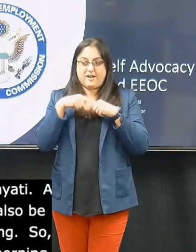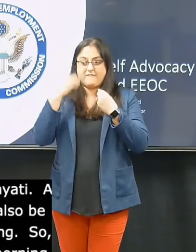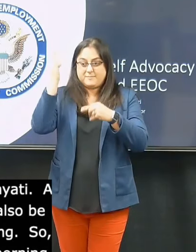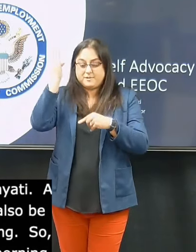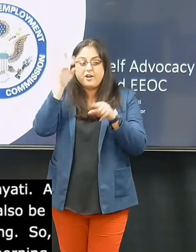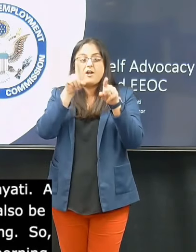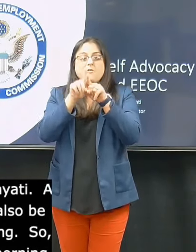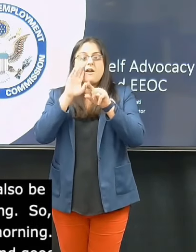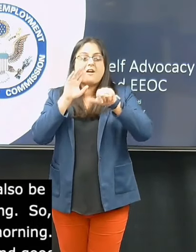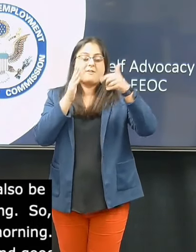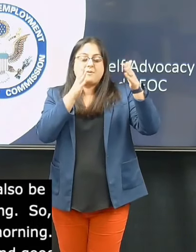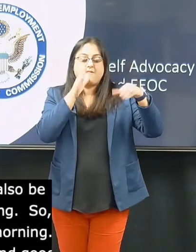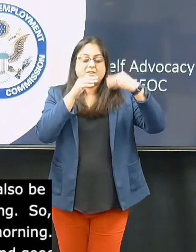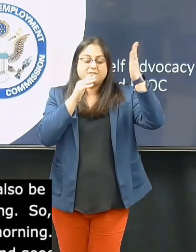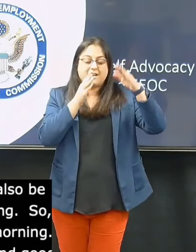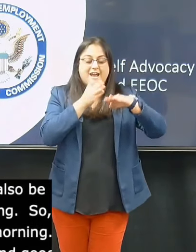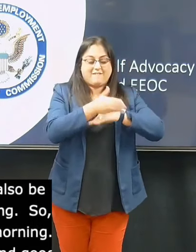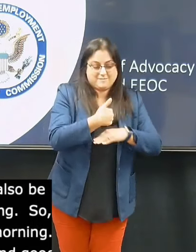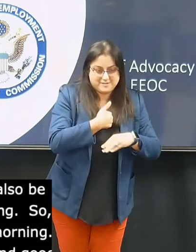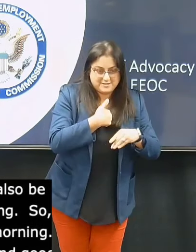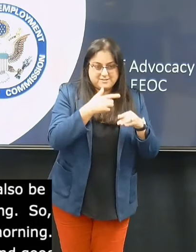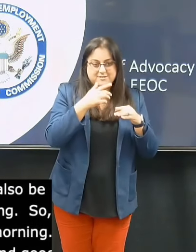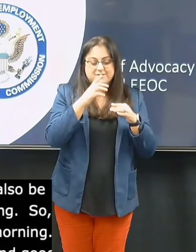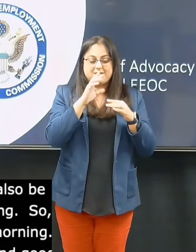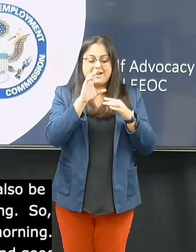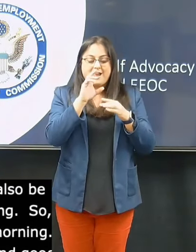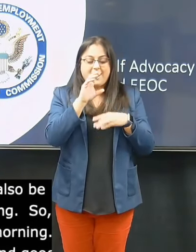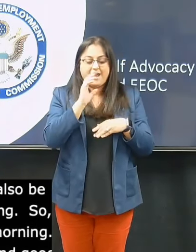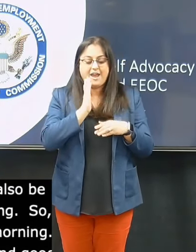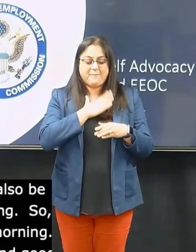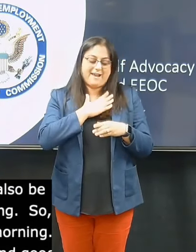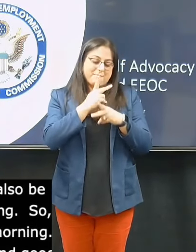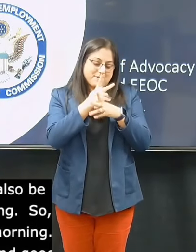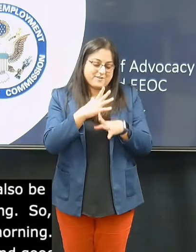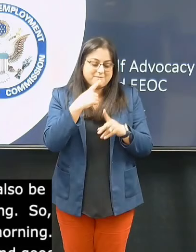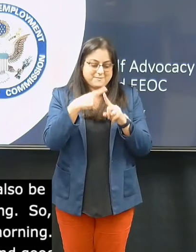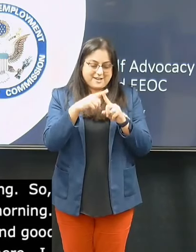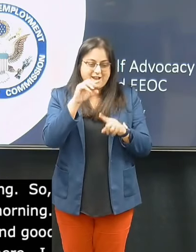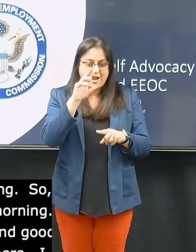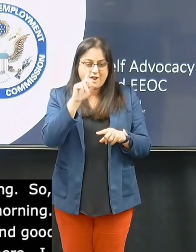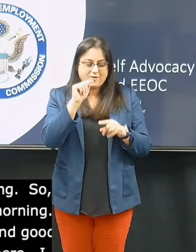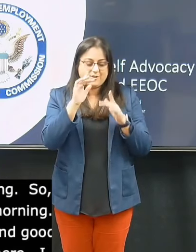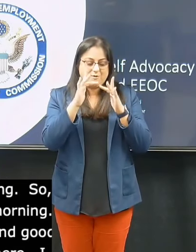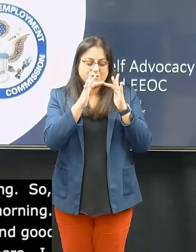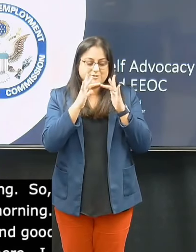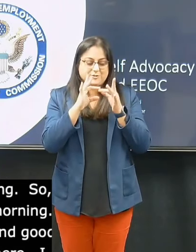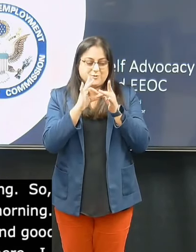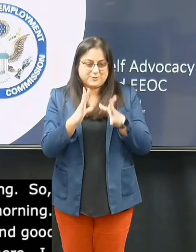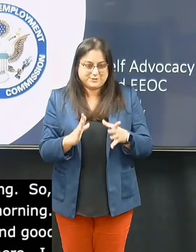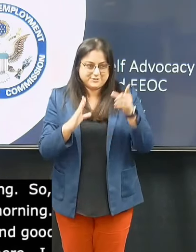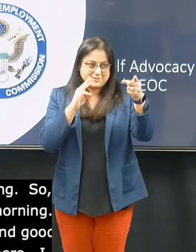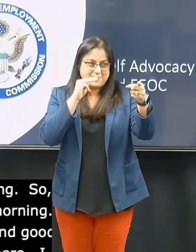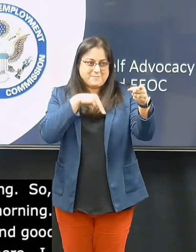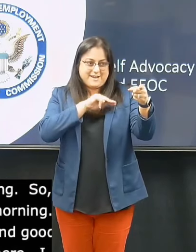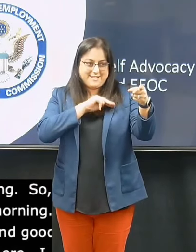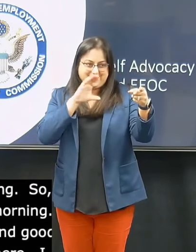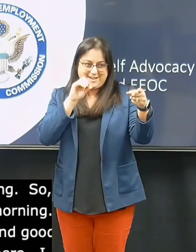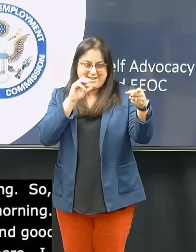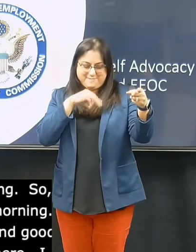Hedayati. We'll have another presenter after me, my supervisor, and as well as called our outreach